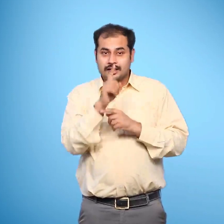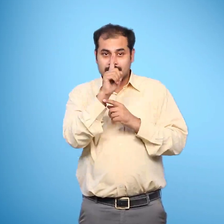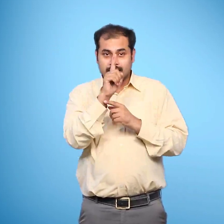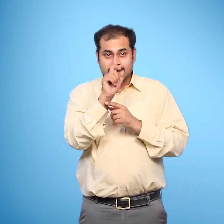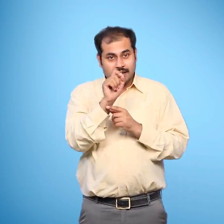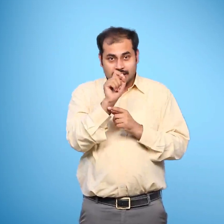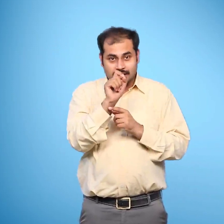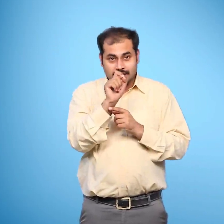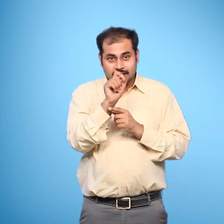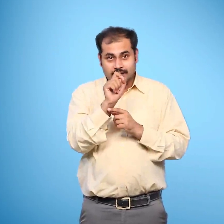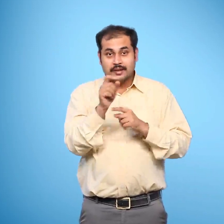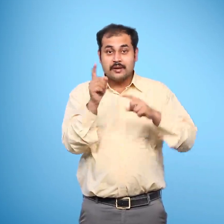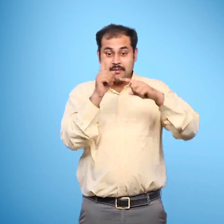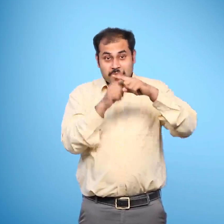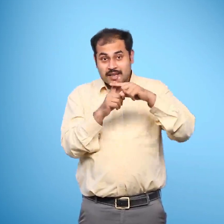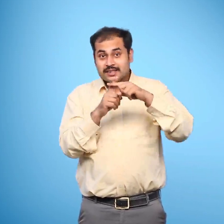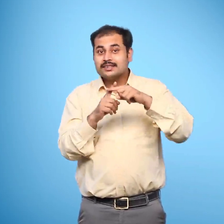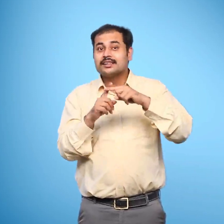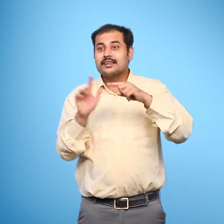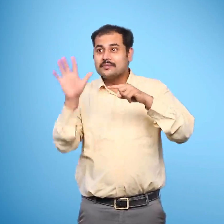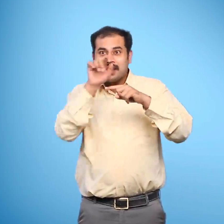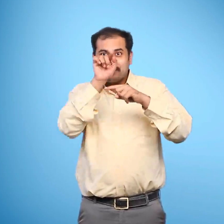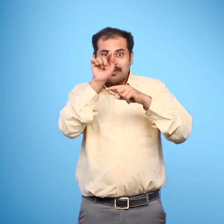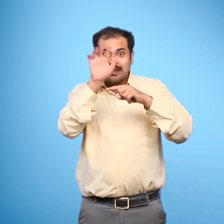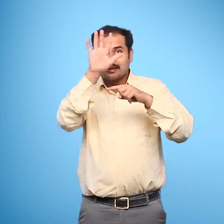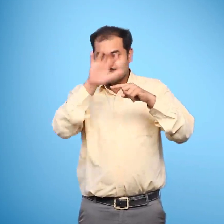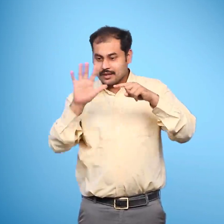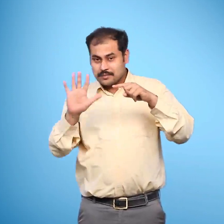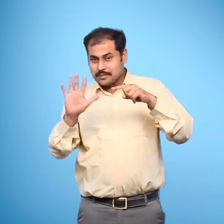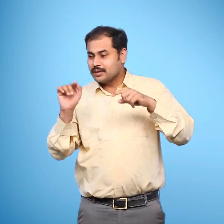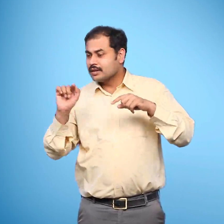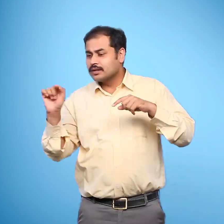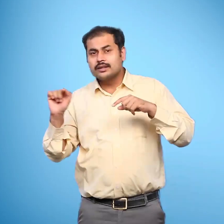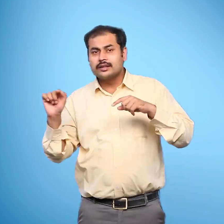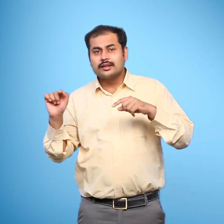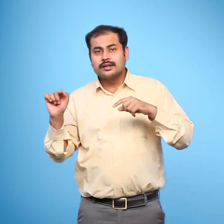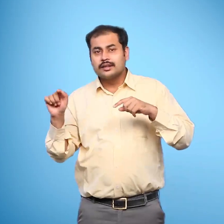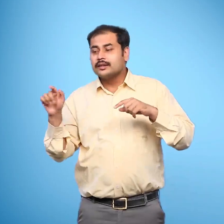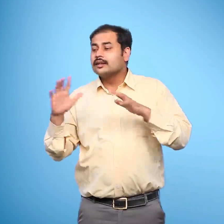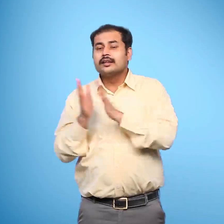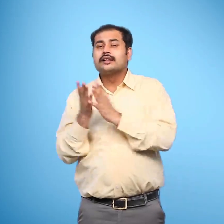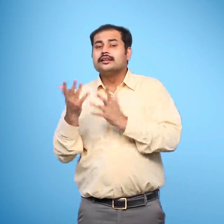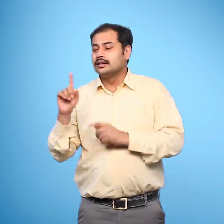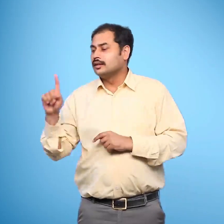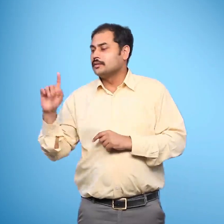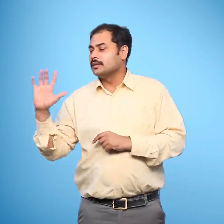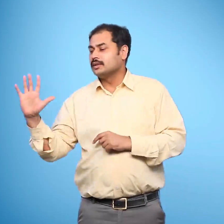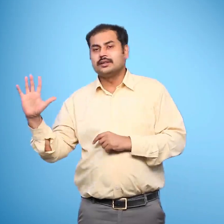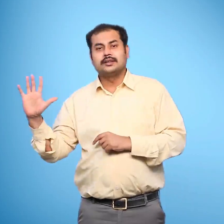And then we have the text, or 10 plus 5 is equal to 15, written below the question.